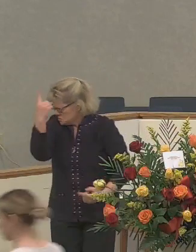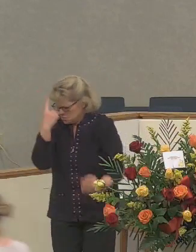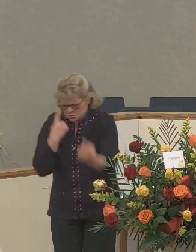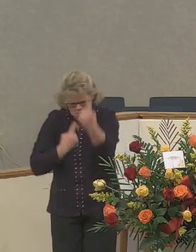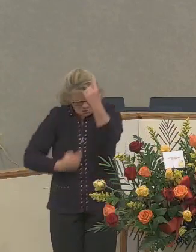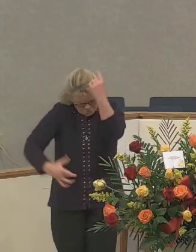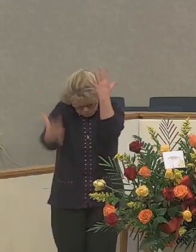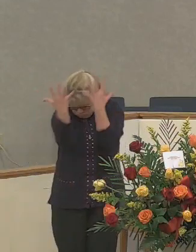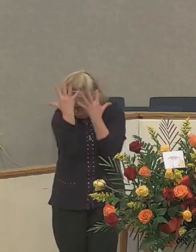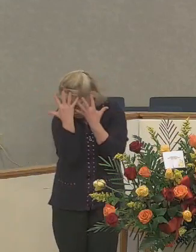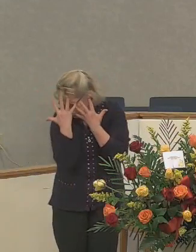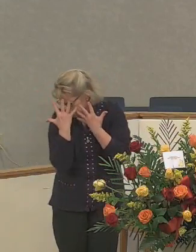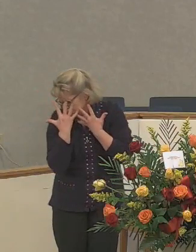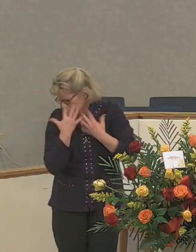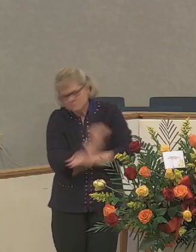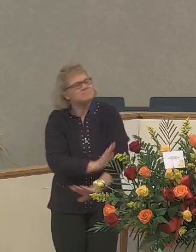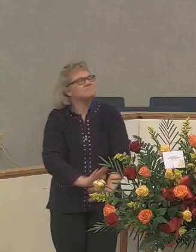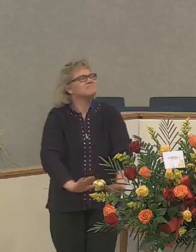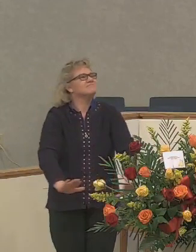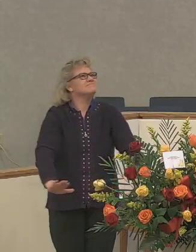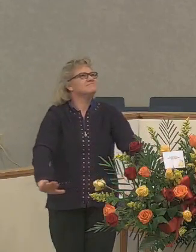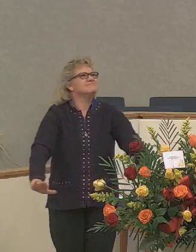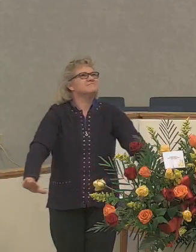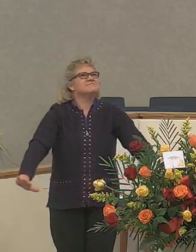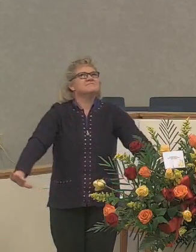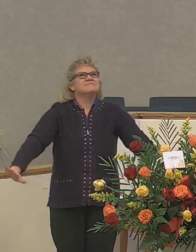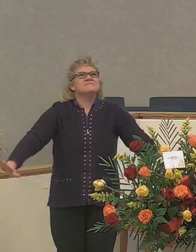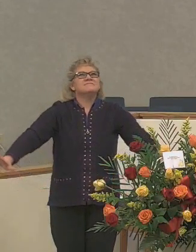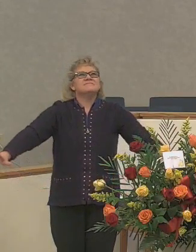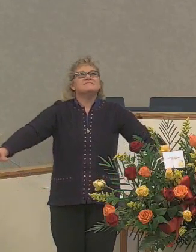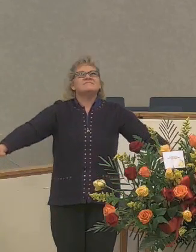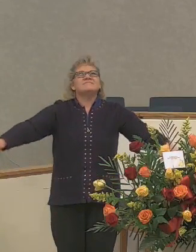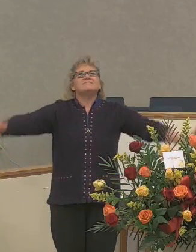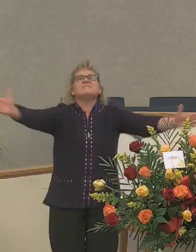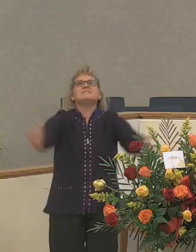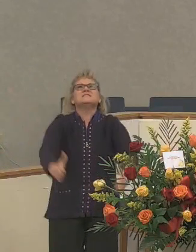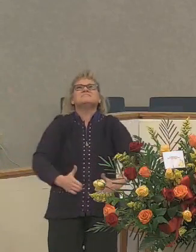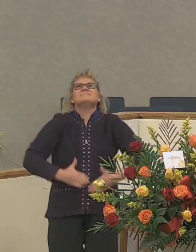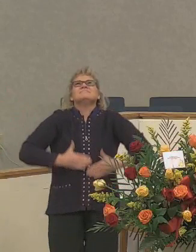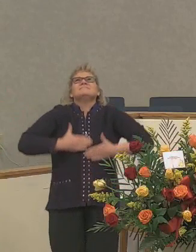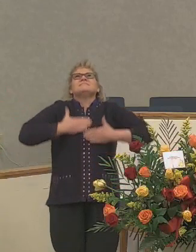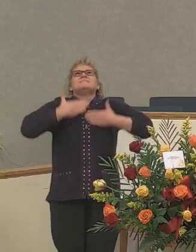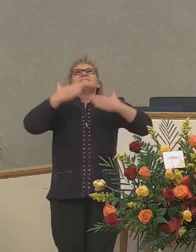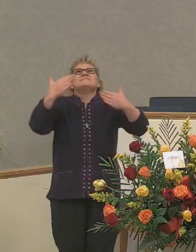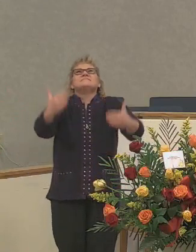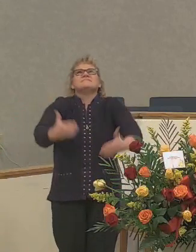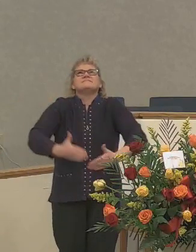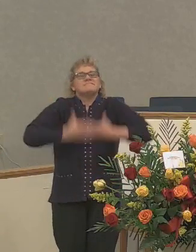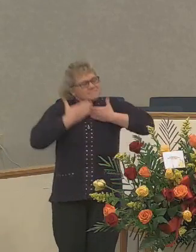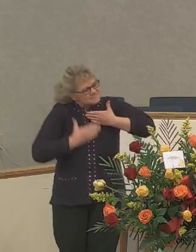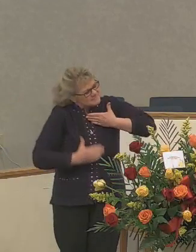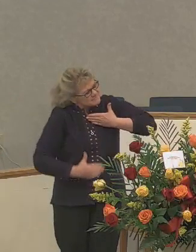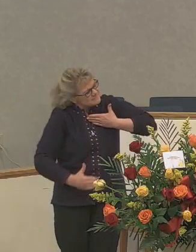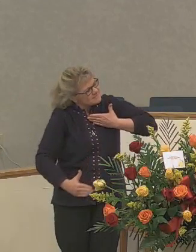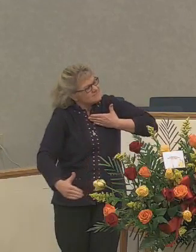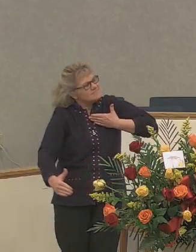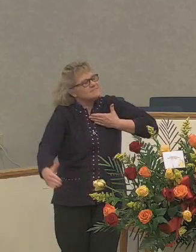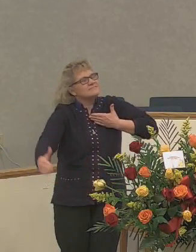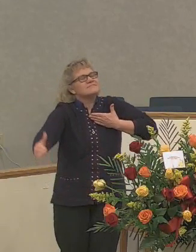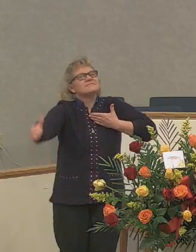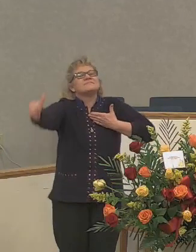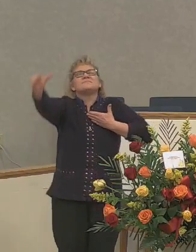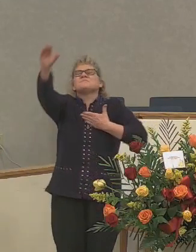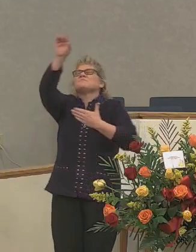no more tears, never crying again.